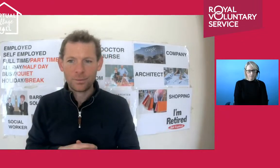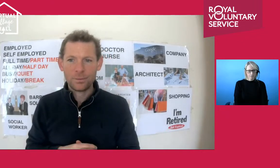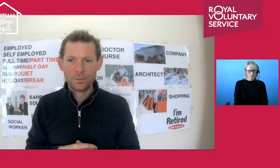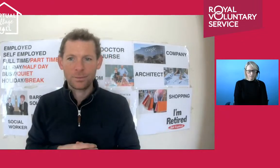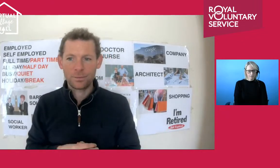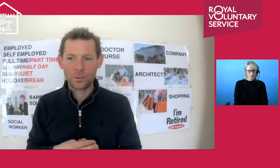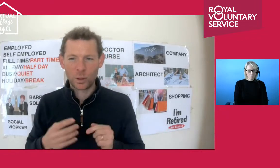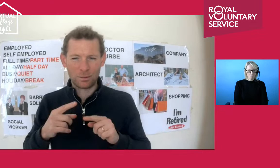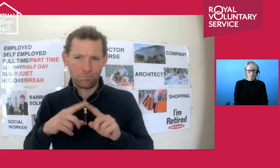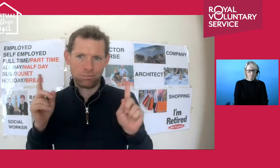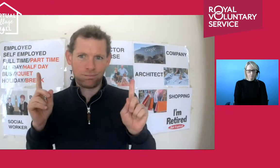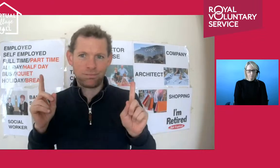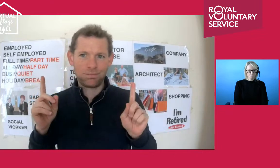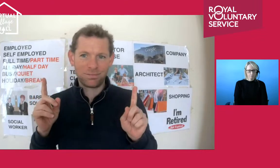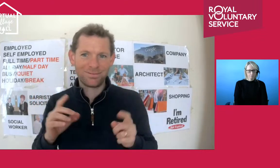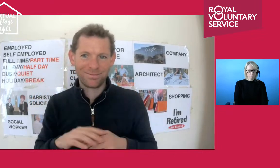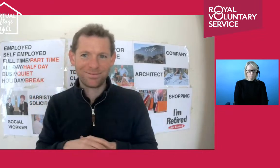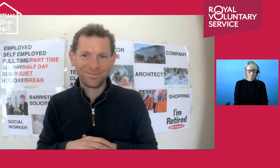Solicitor.